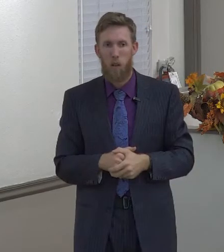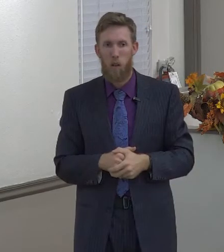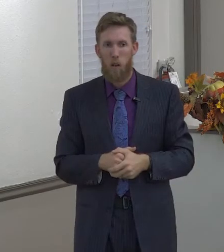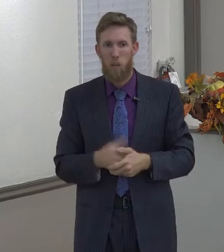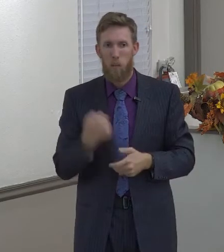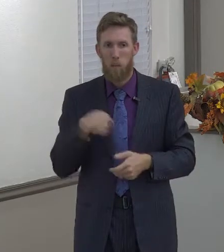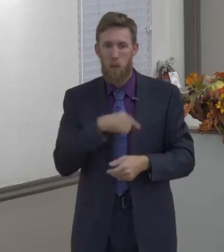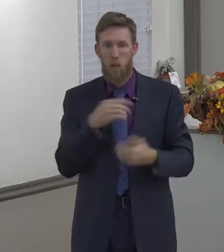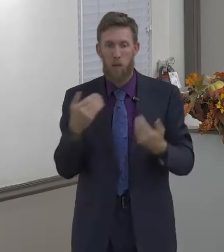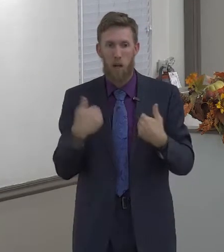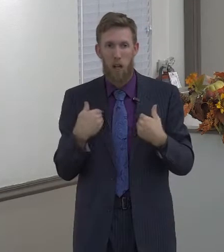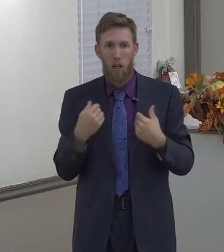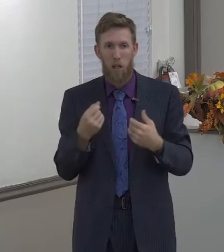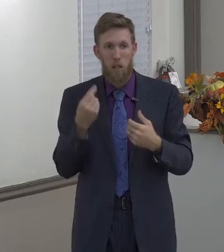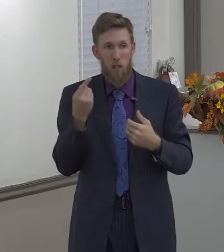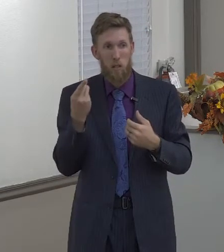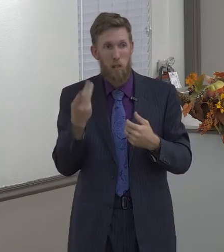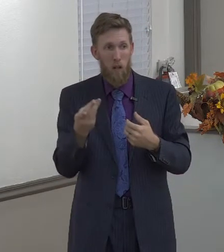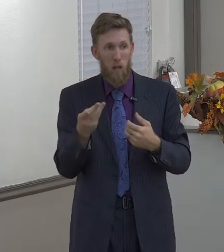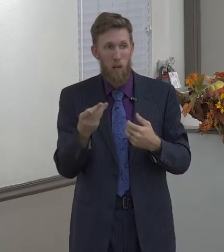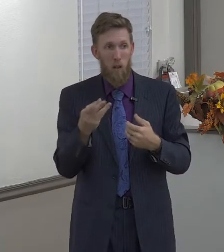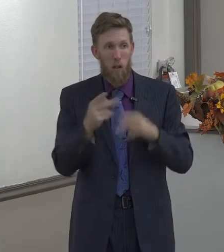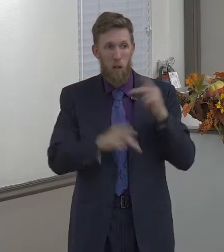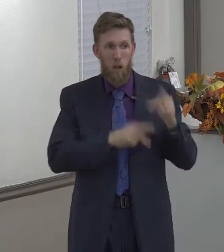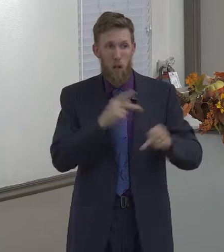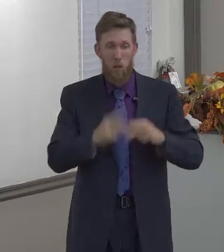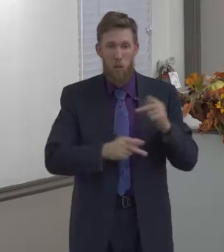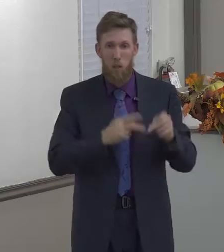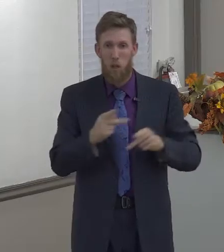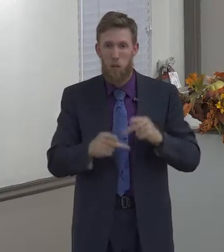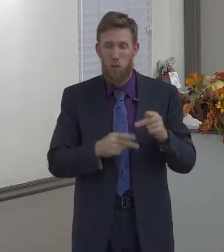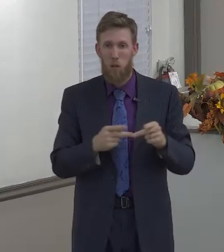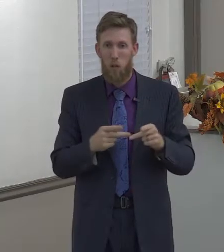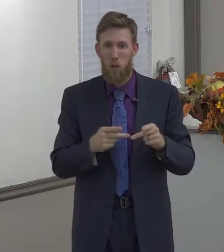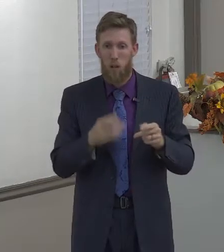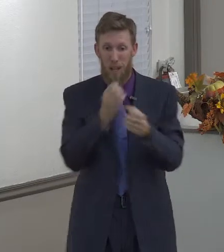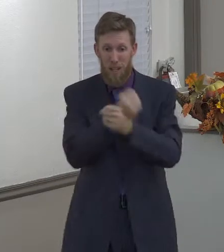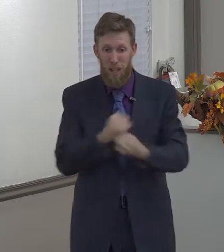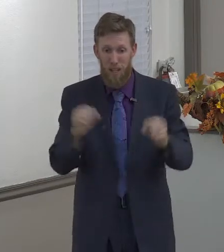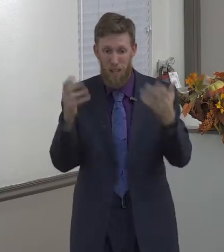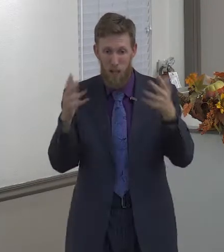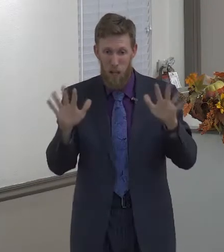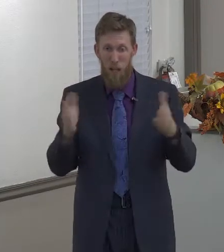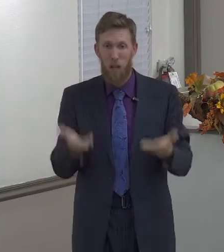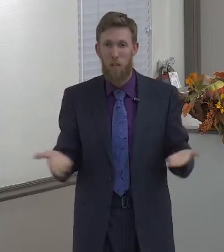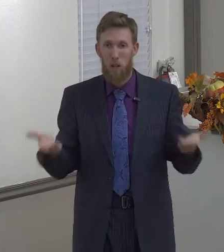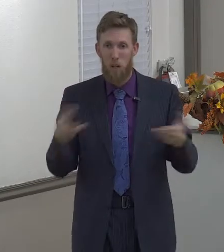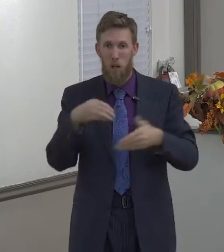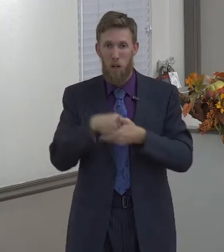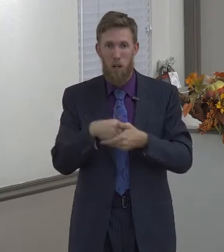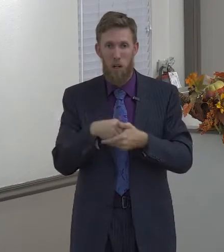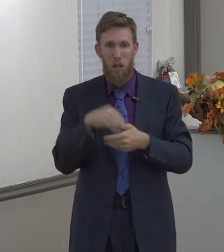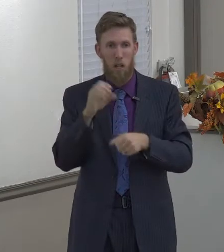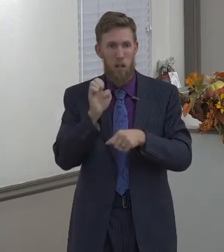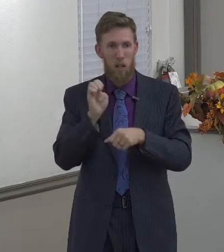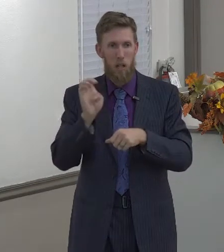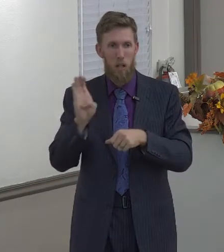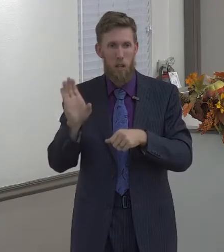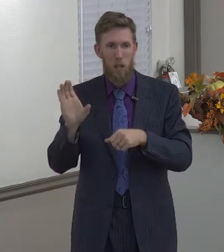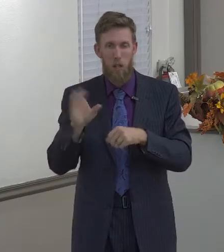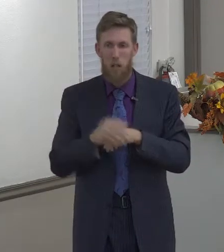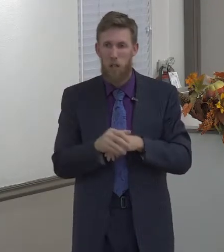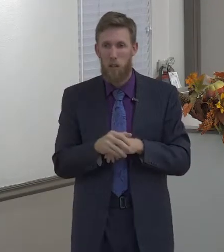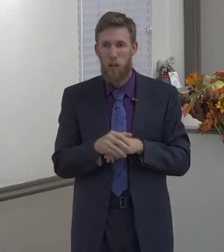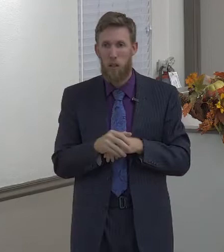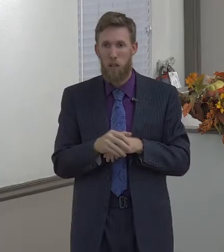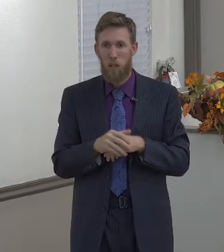of months. That means we can't slow down. That means we can't compromise. This is the Lord's church, and we have to keep it the